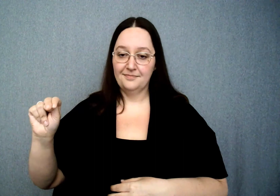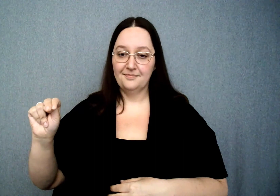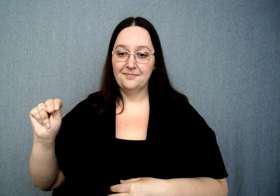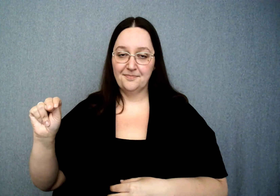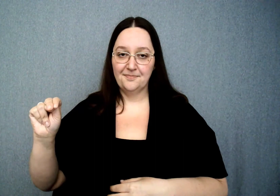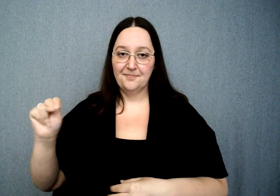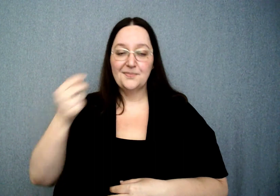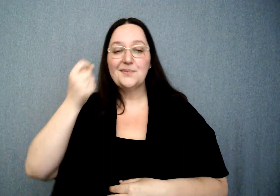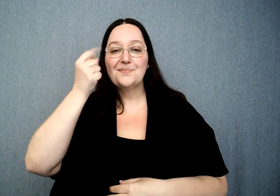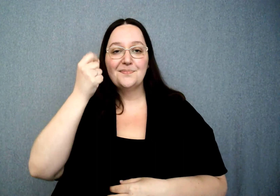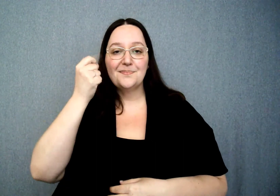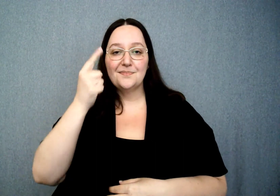mailman.